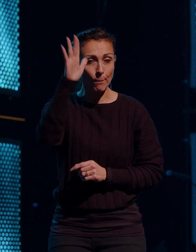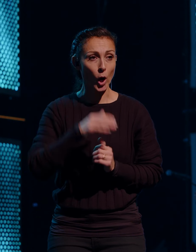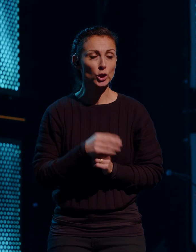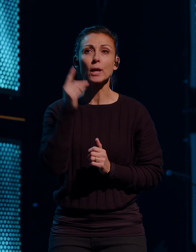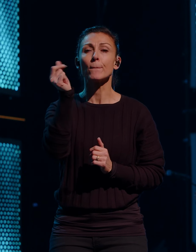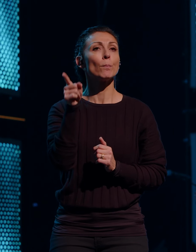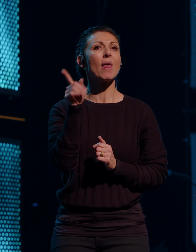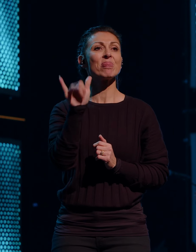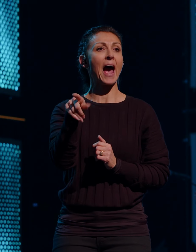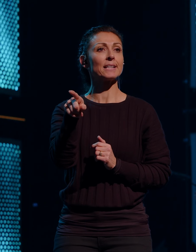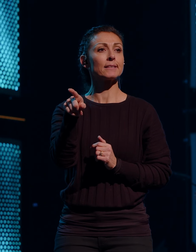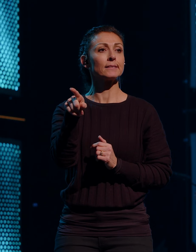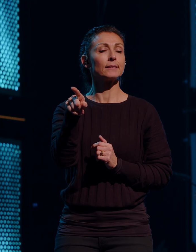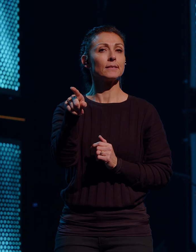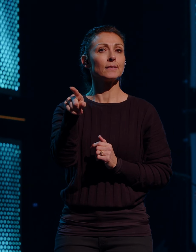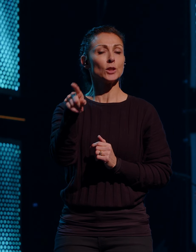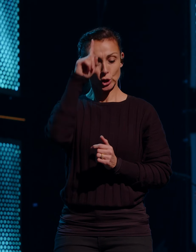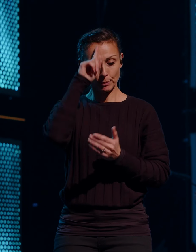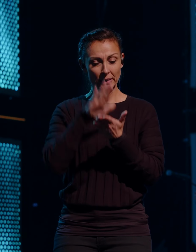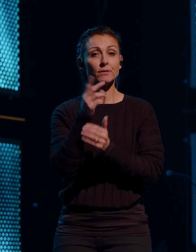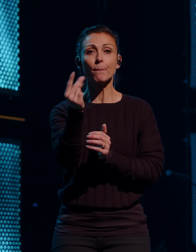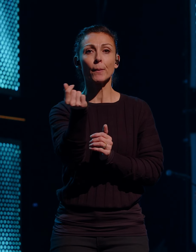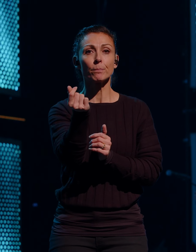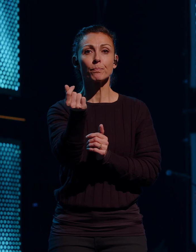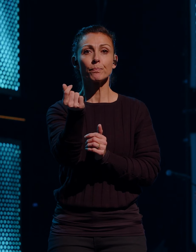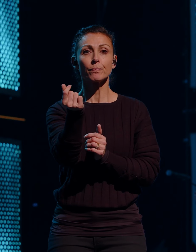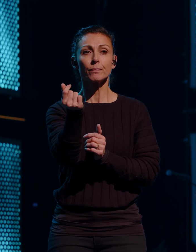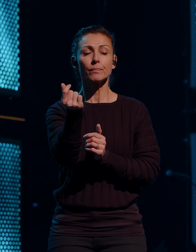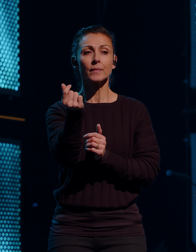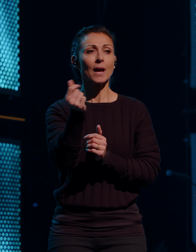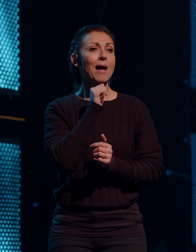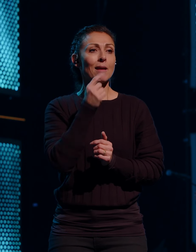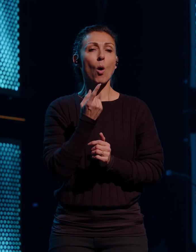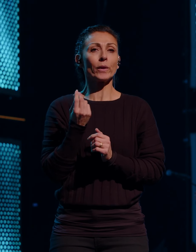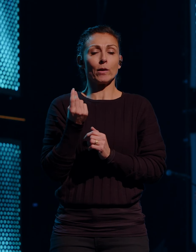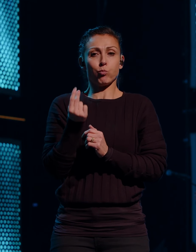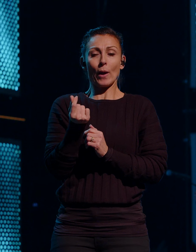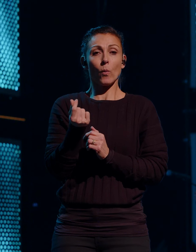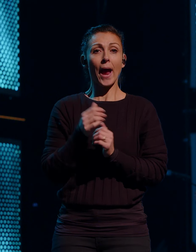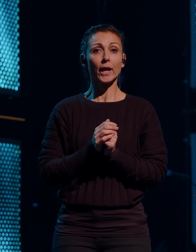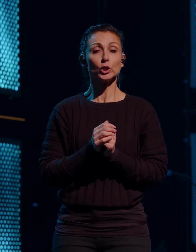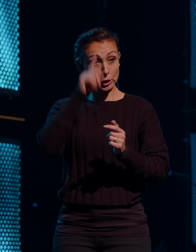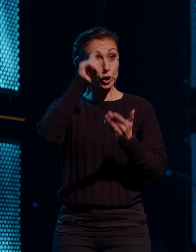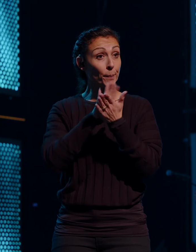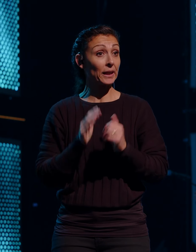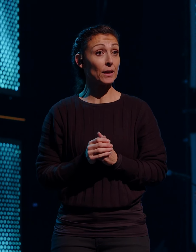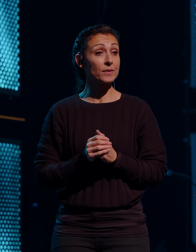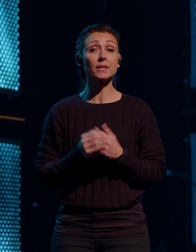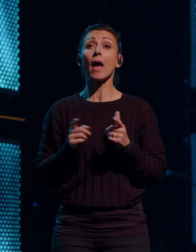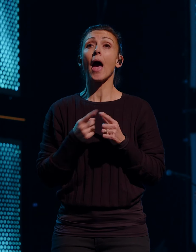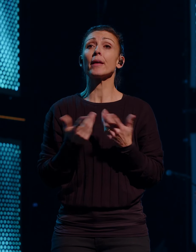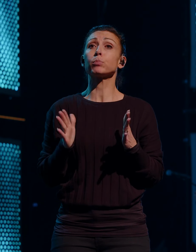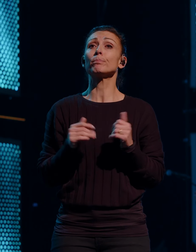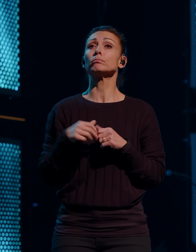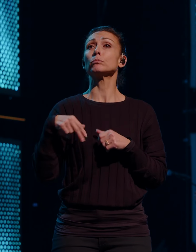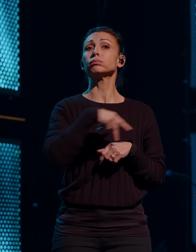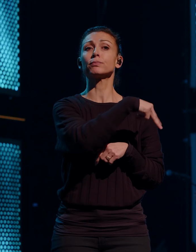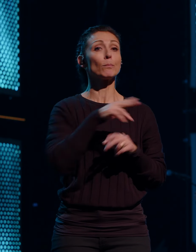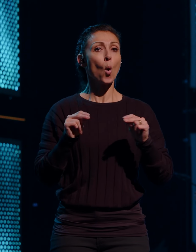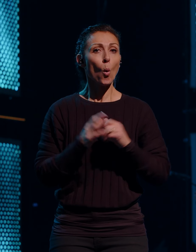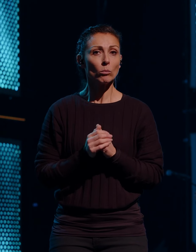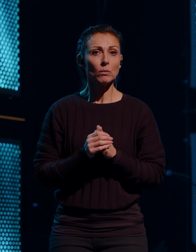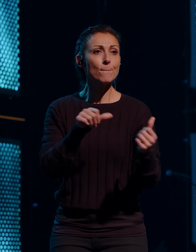it. And she believes right away. And she not only believes right away, she gets baptized right away. We're going to see that a couple times. When you believe,